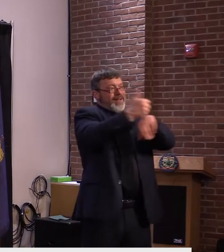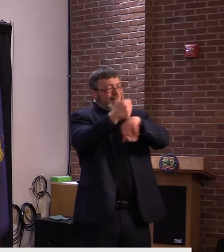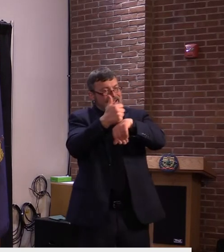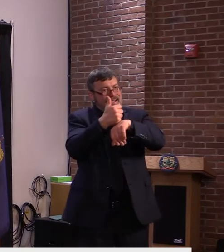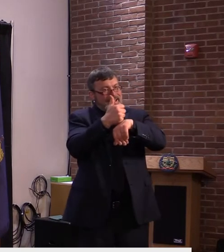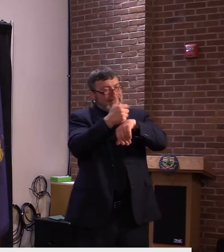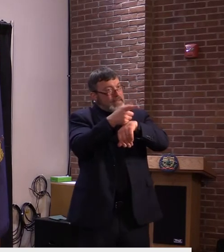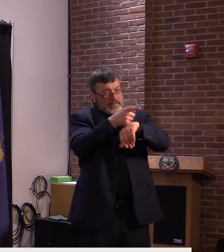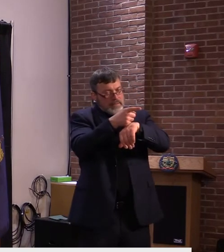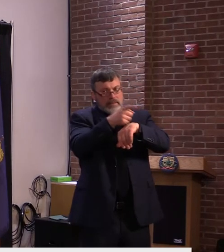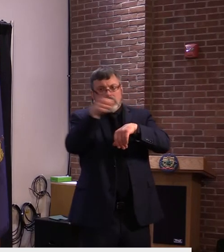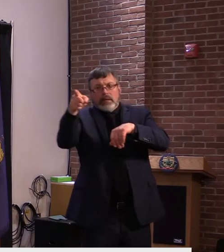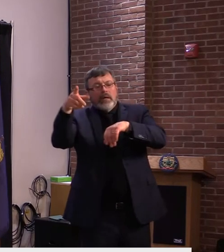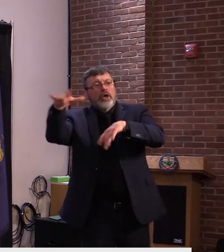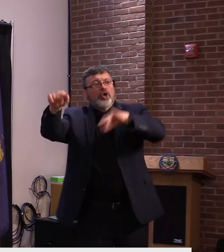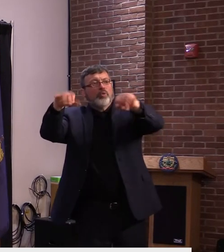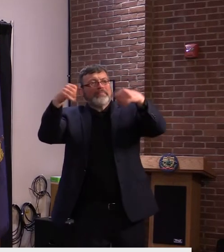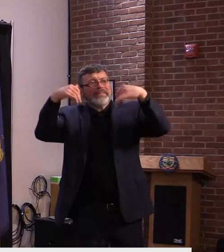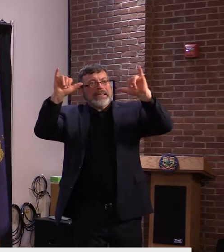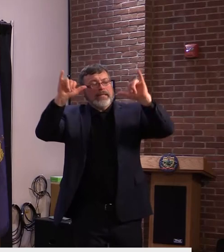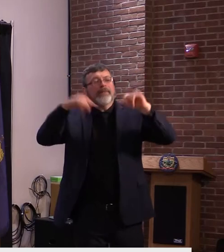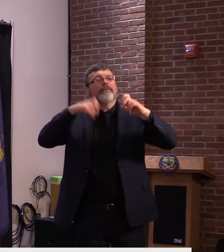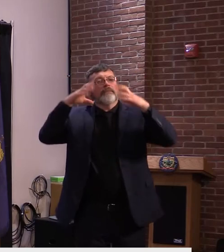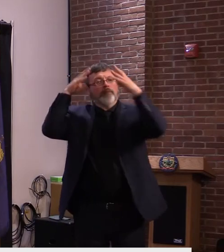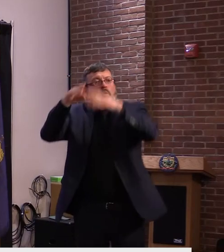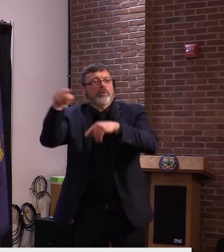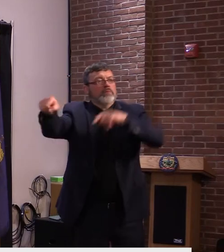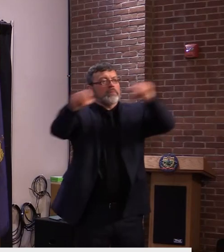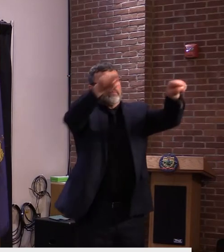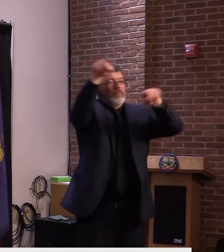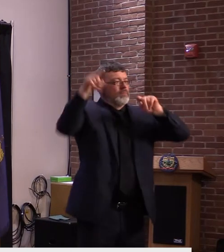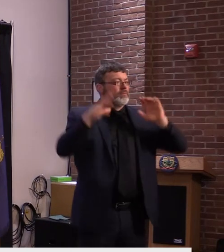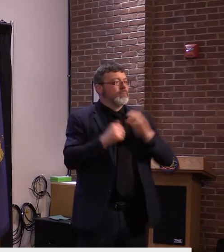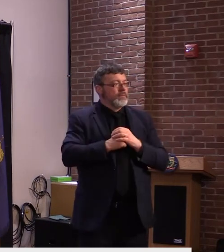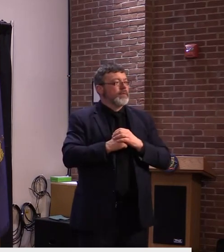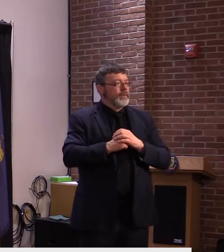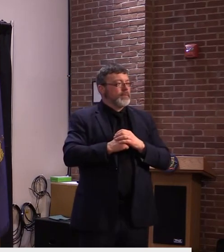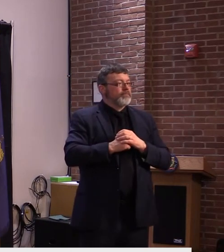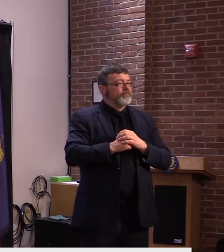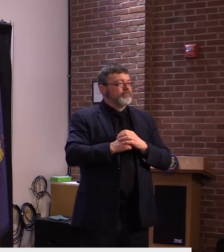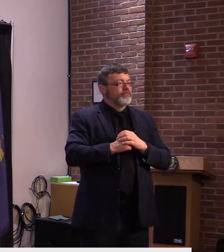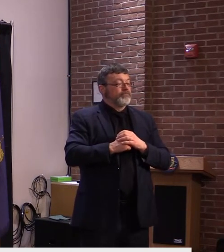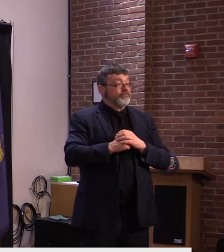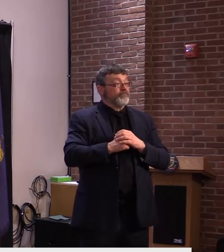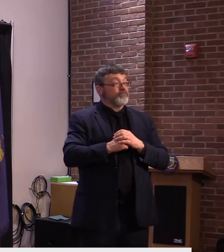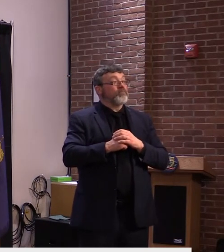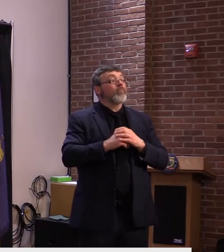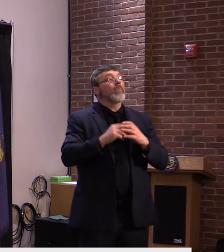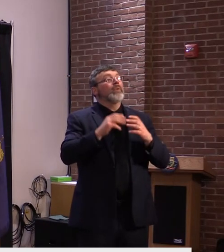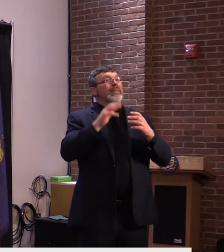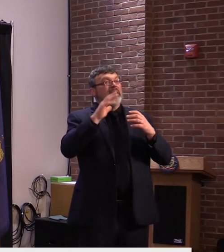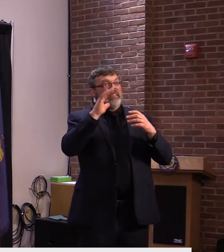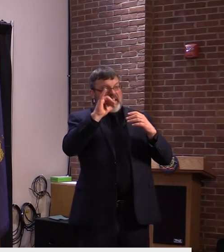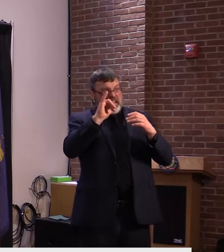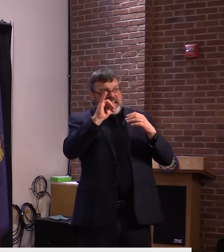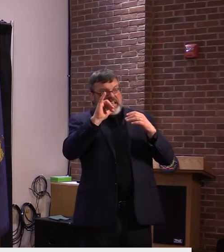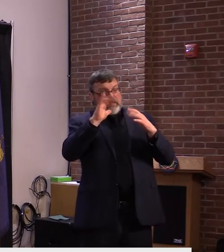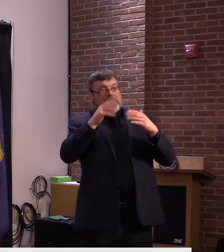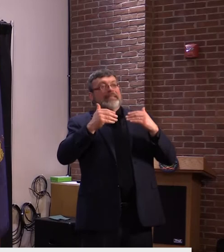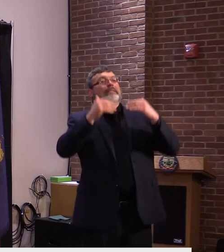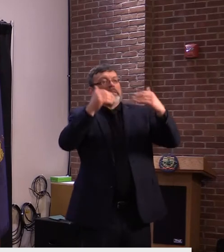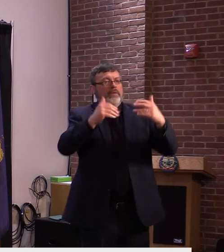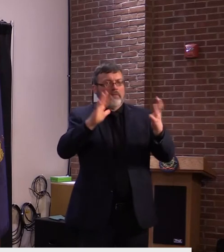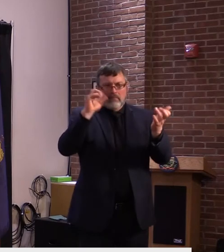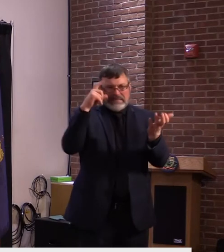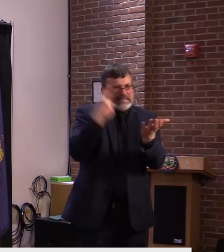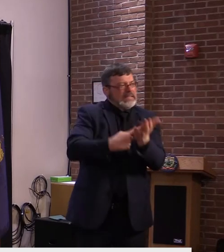have the success of 100 towers under our belts and it's visible, then we can have a serious discussion about completing